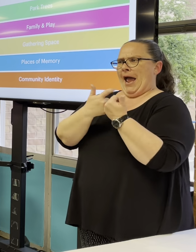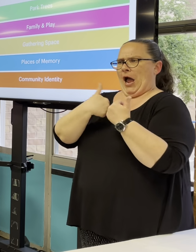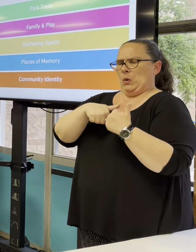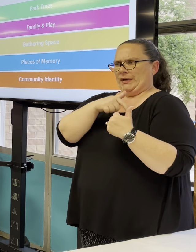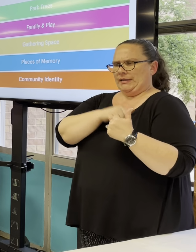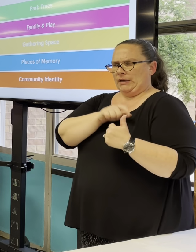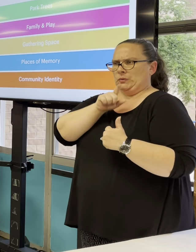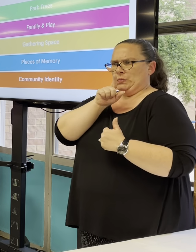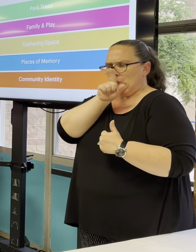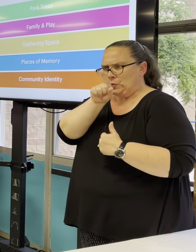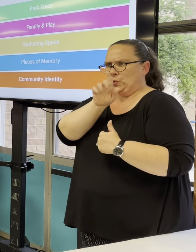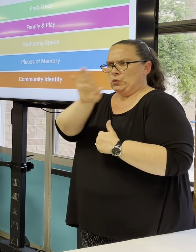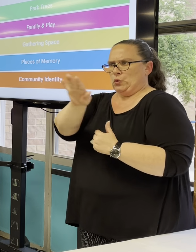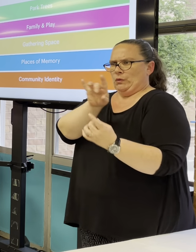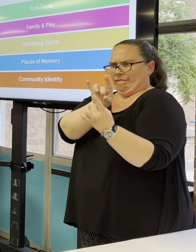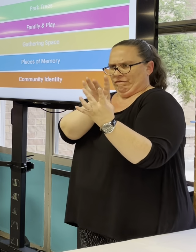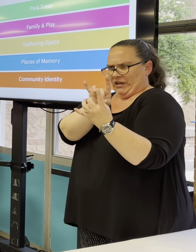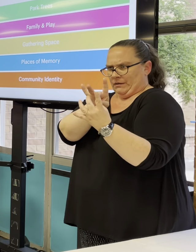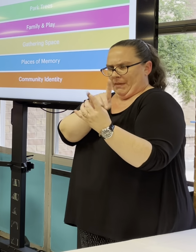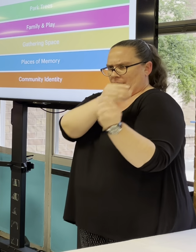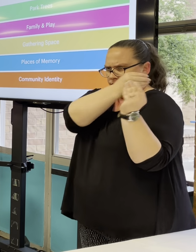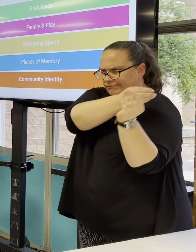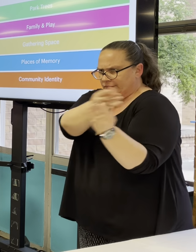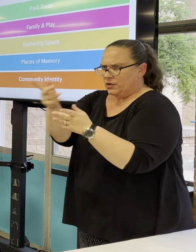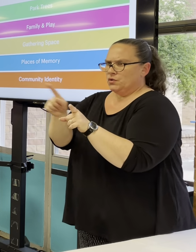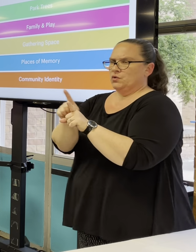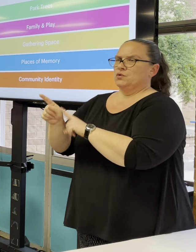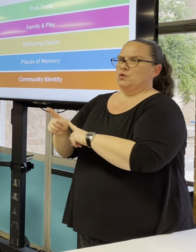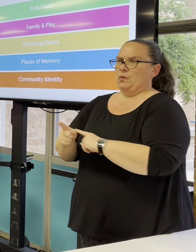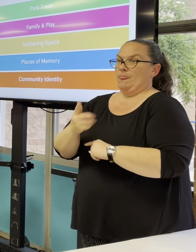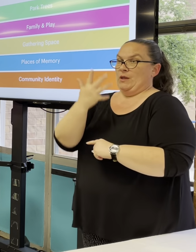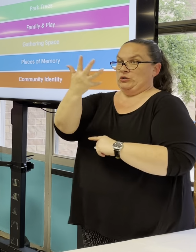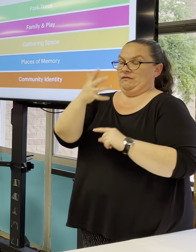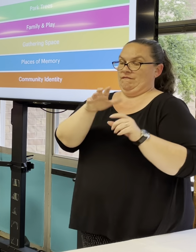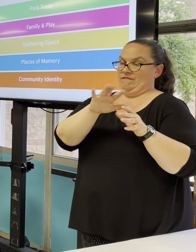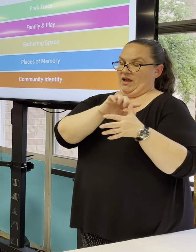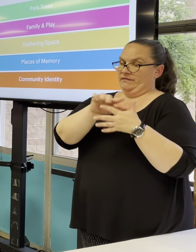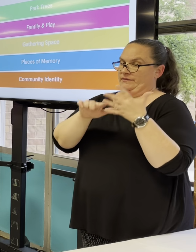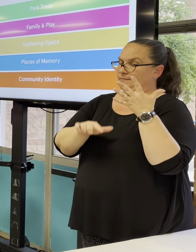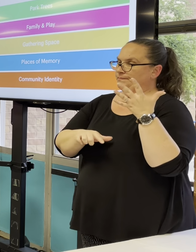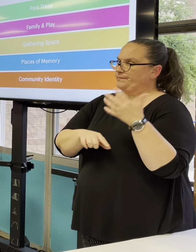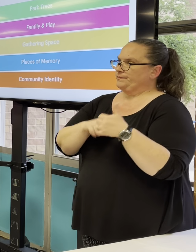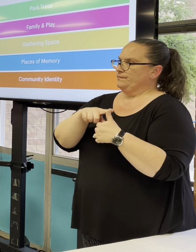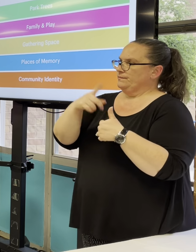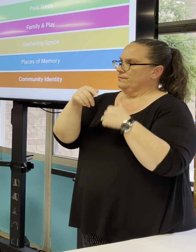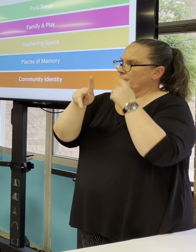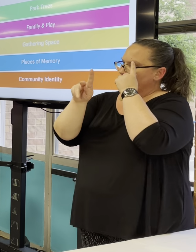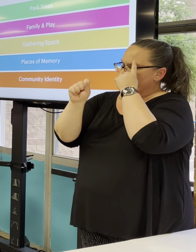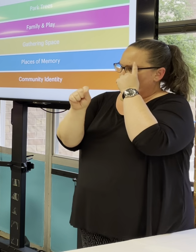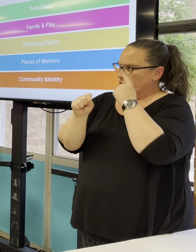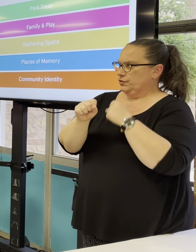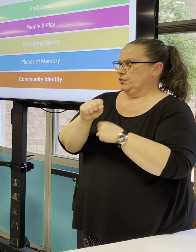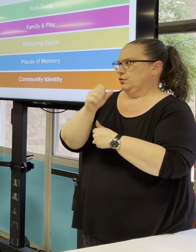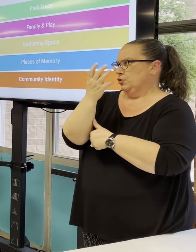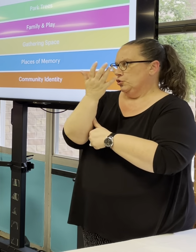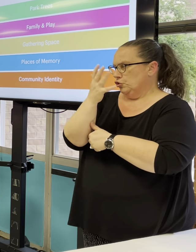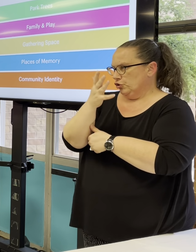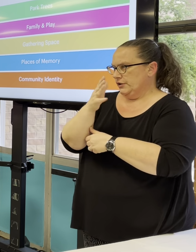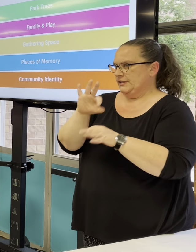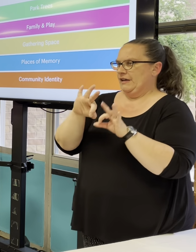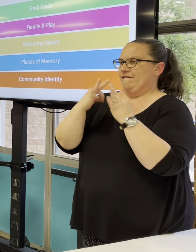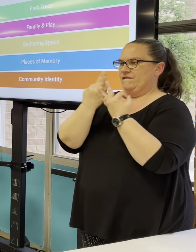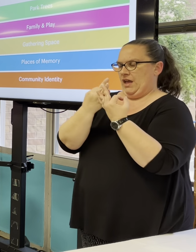input back to you. So it's these 5 categories, starting with parks, trees, then family